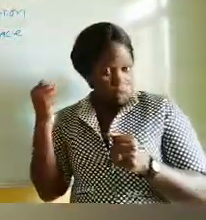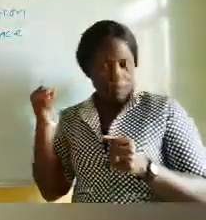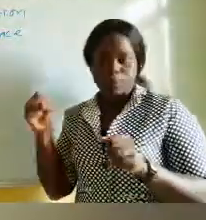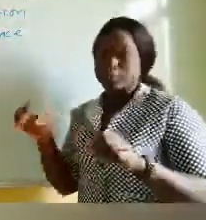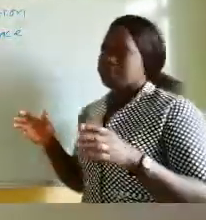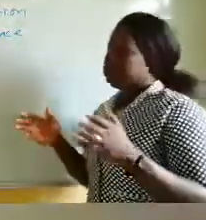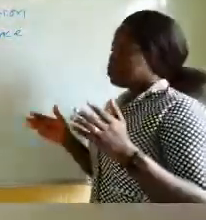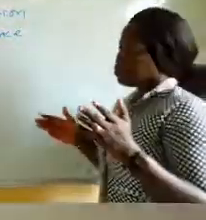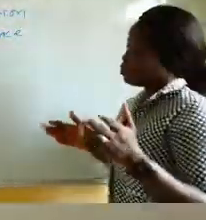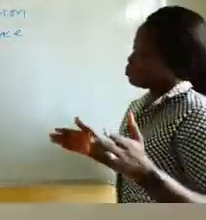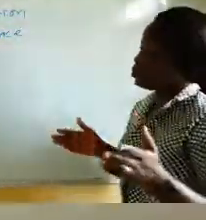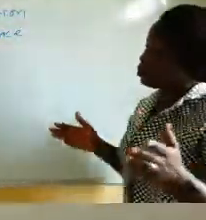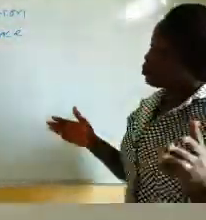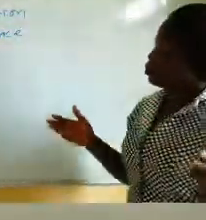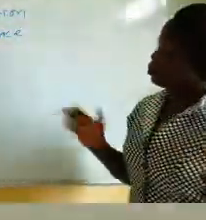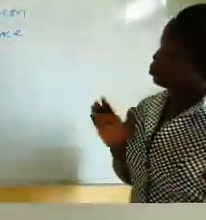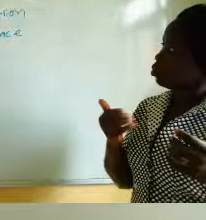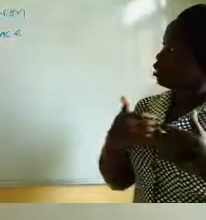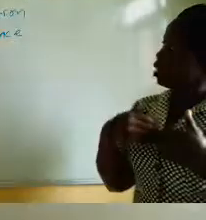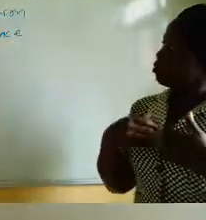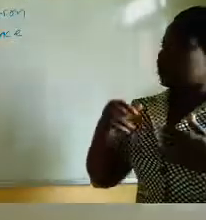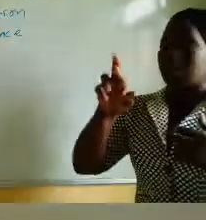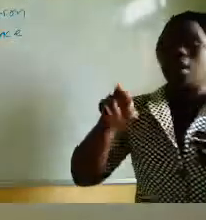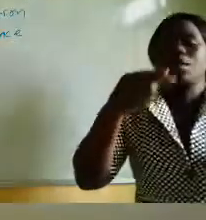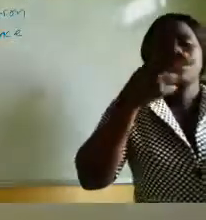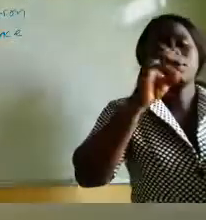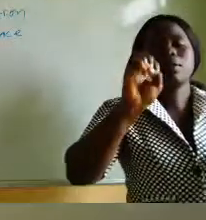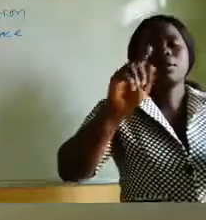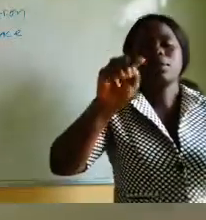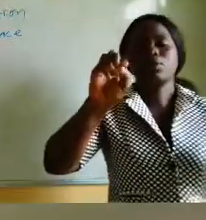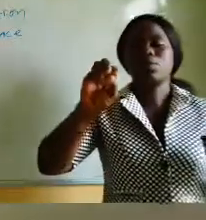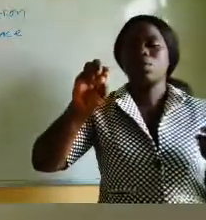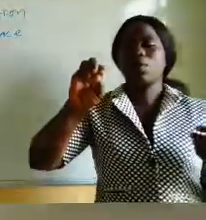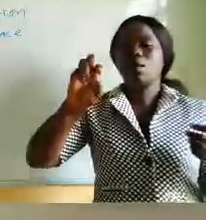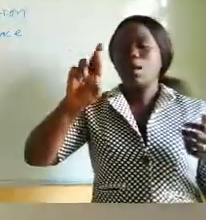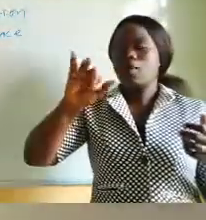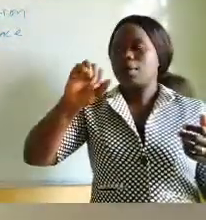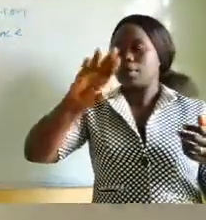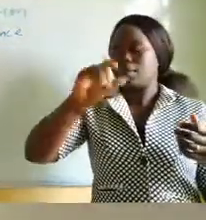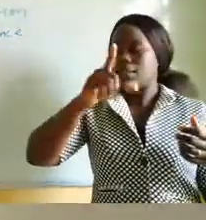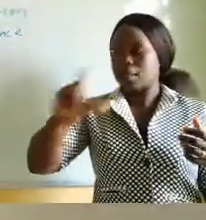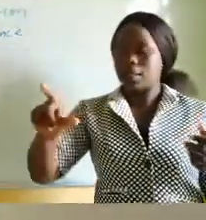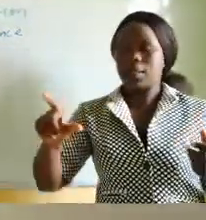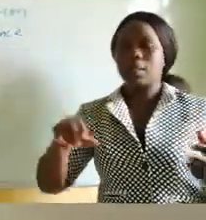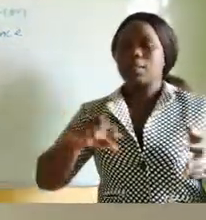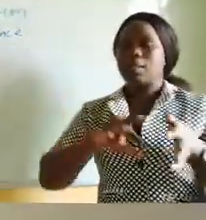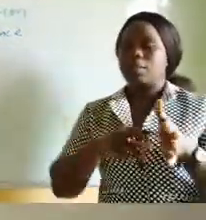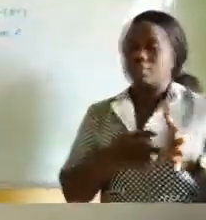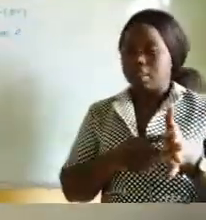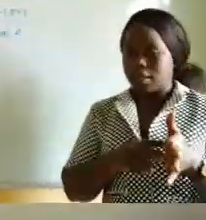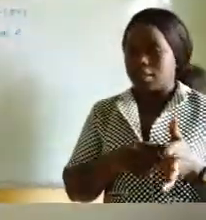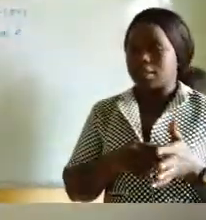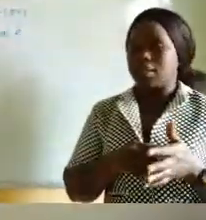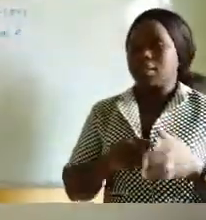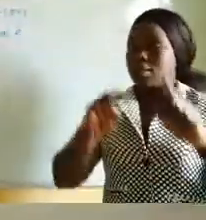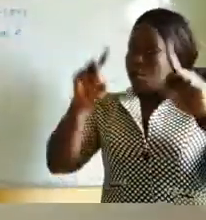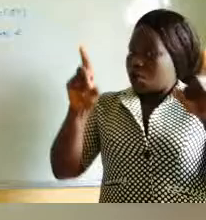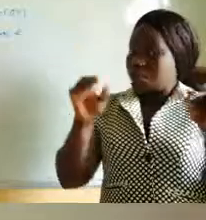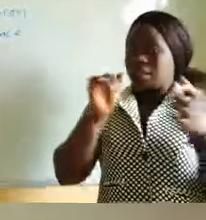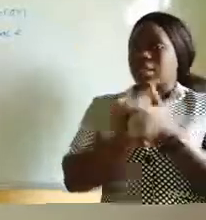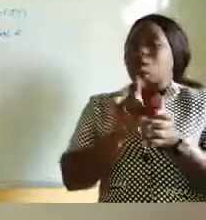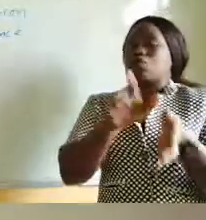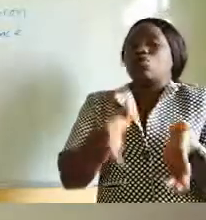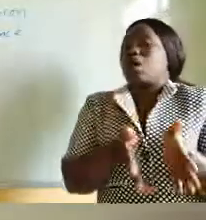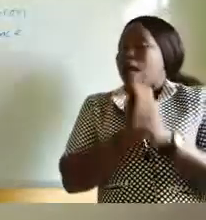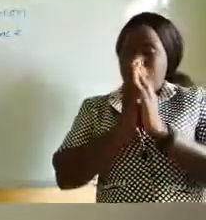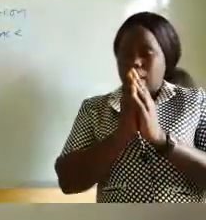sound. Now we have rhetorical questions. Rhetorical questions, they are questions that you ask,